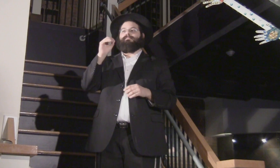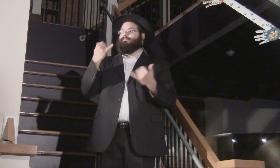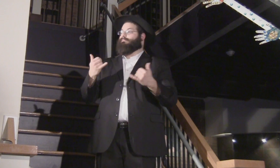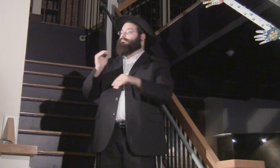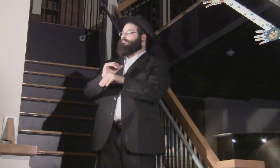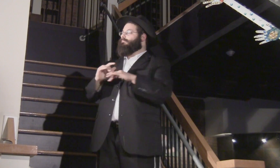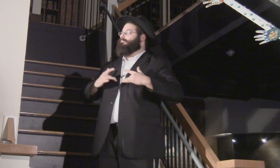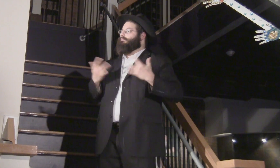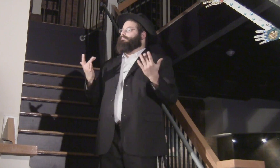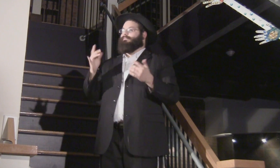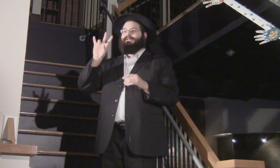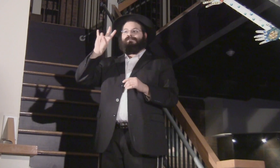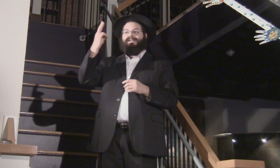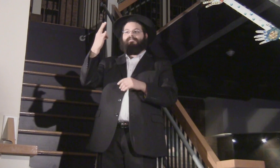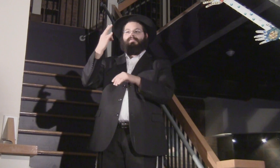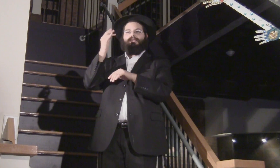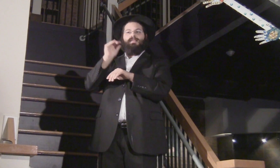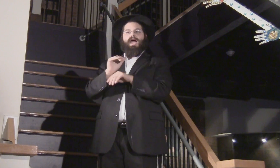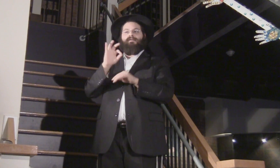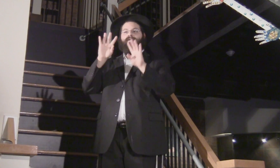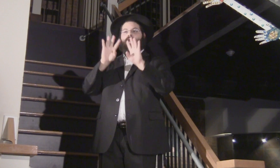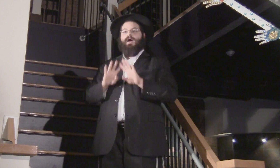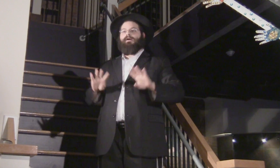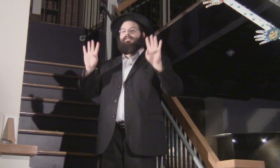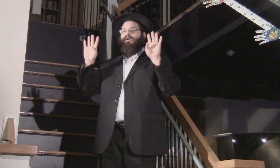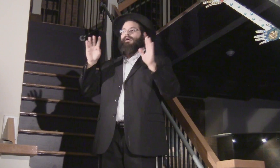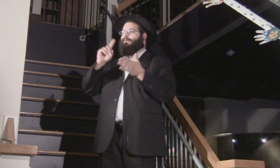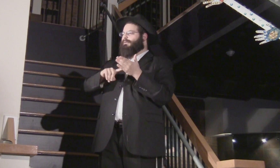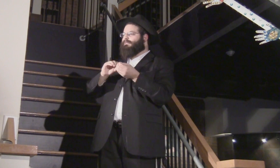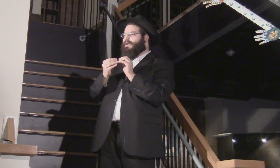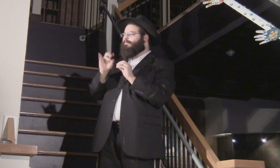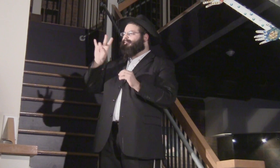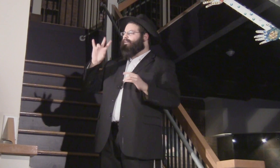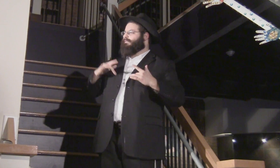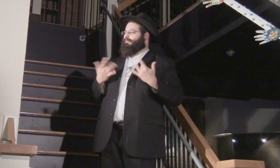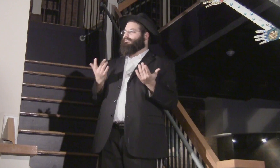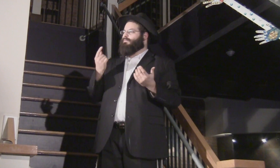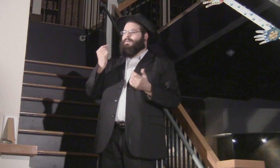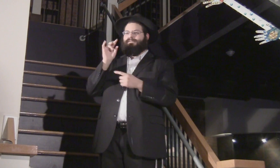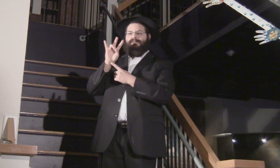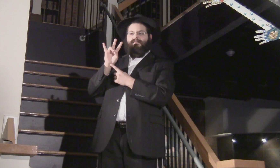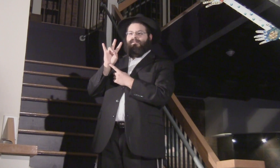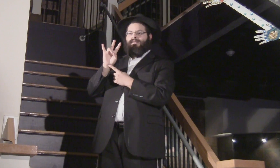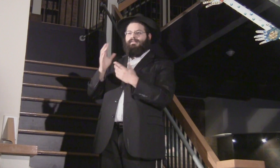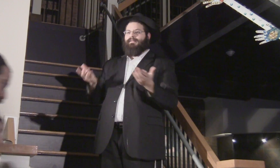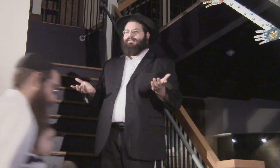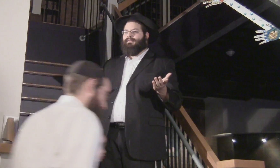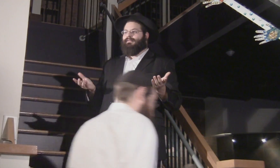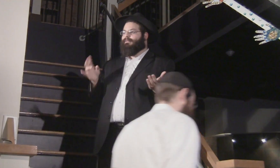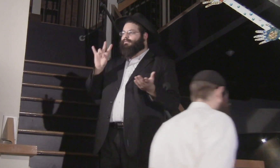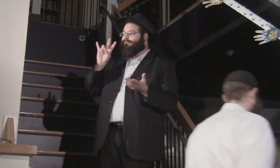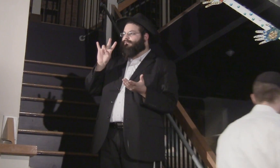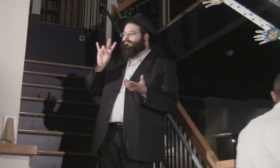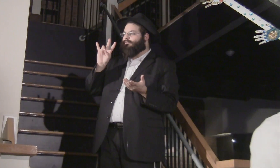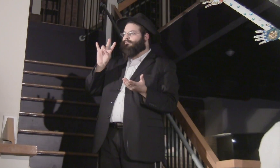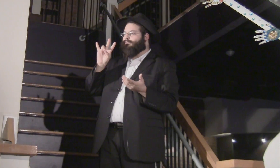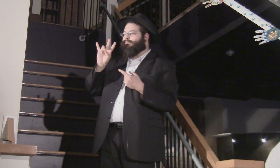tonight. Anyway, so tonight is the 7th night of Hanukkah. 7. Why is that important?